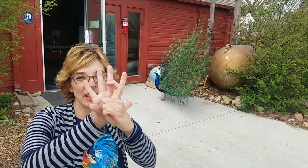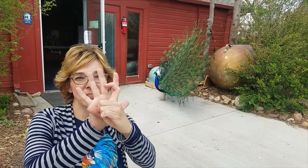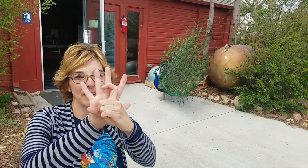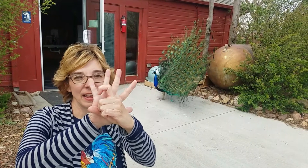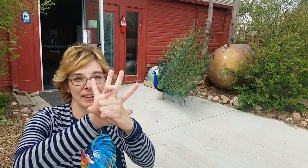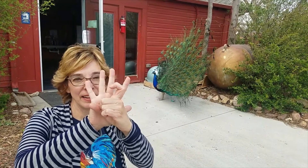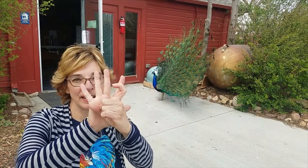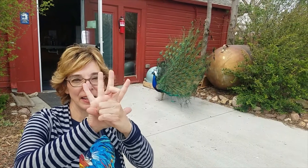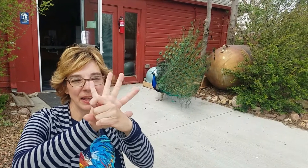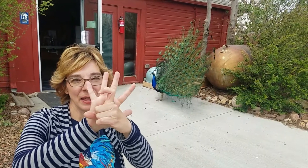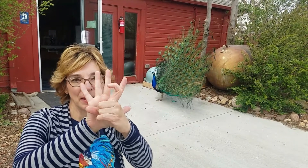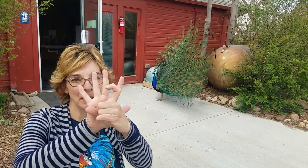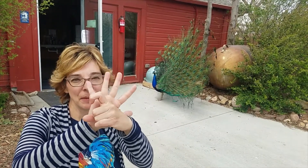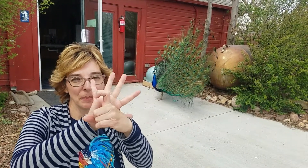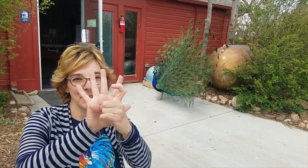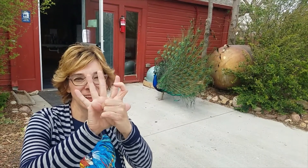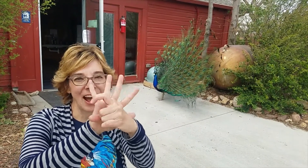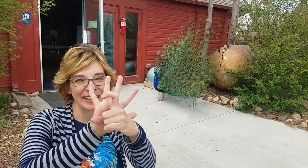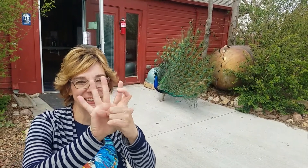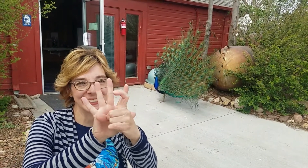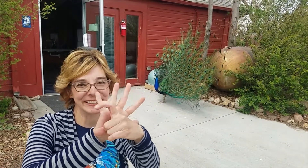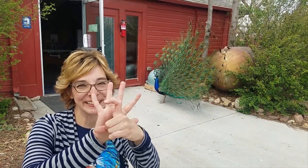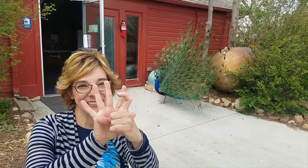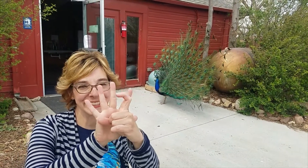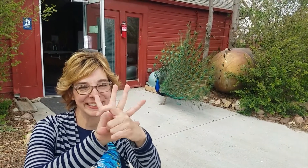fan. Peacock.